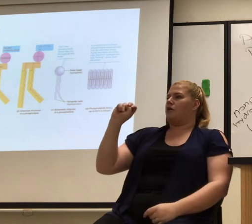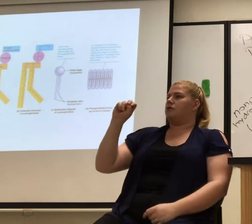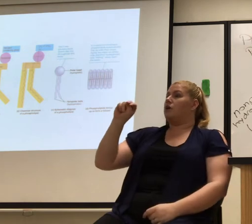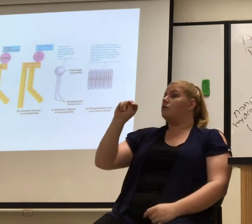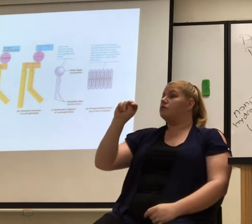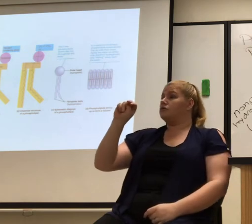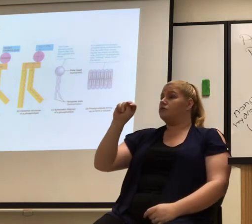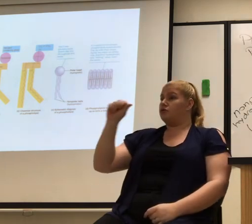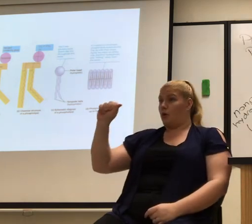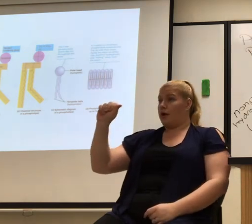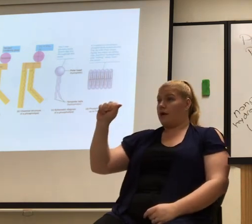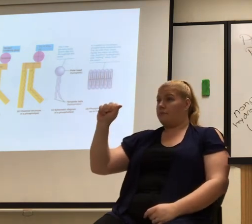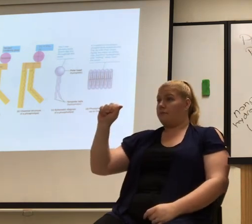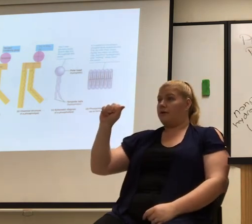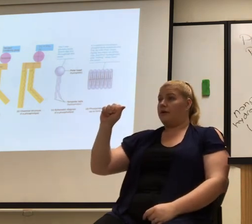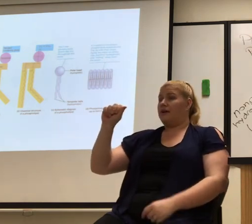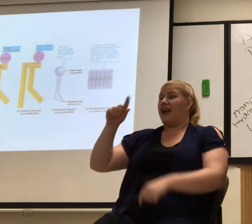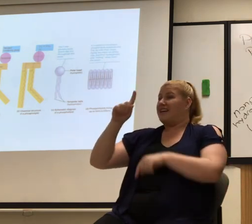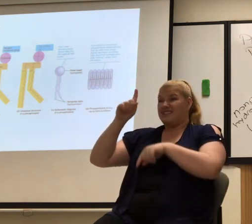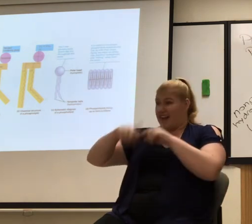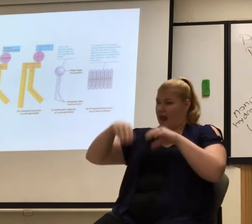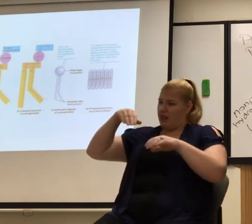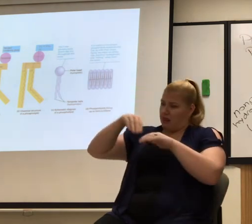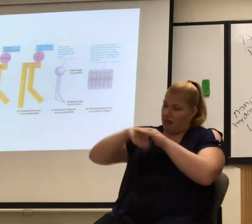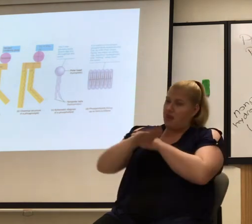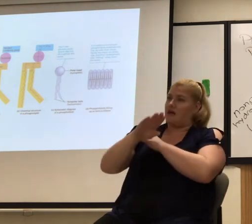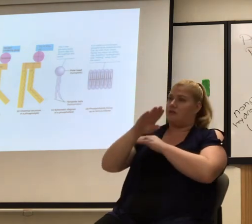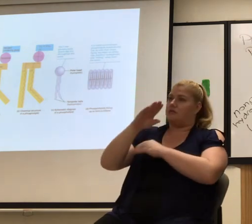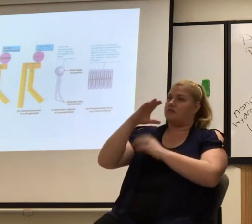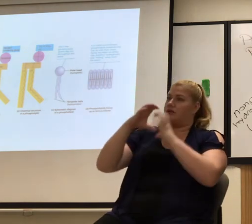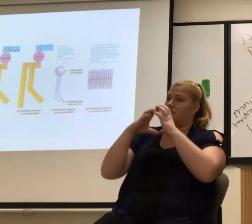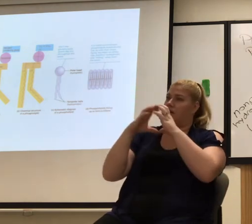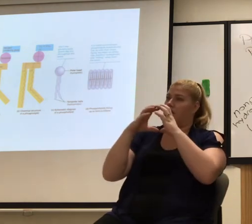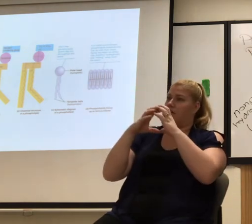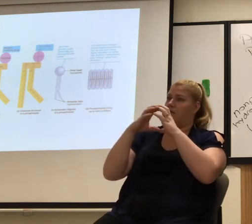molecules, like, for example, sodium, can't pass the hydrophobic zone.